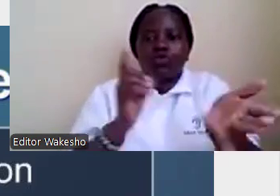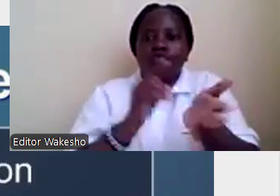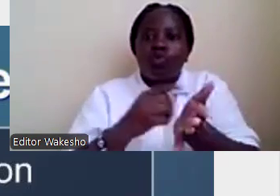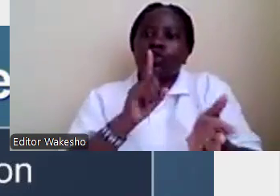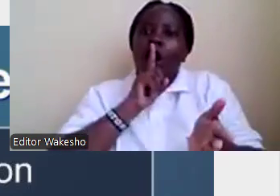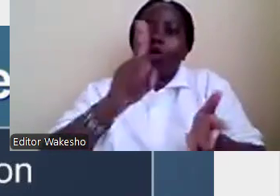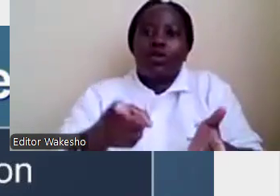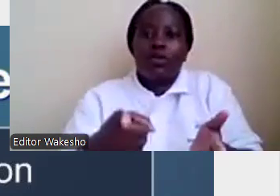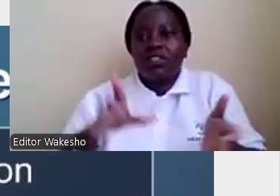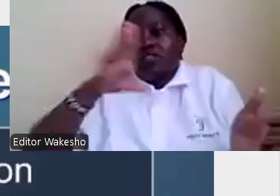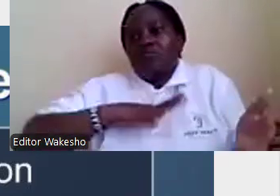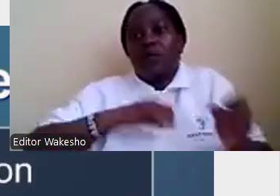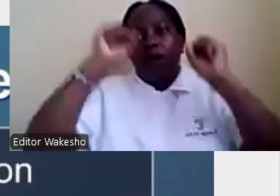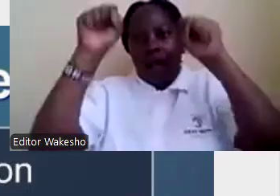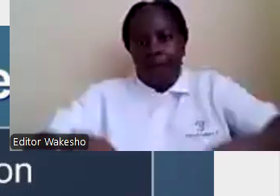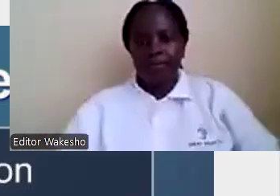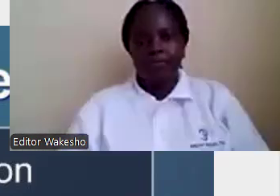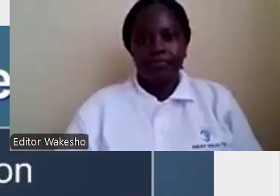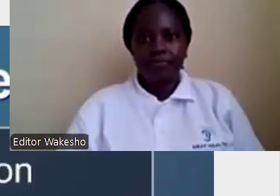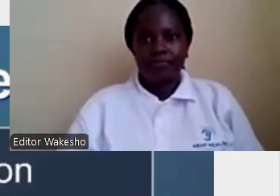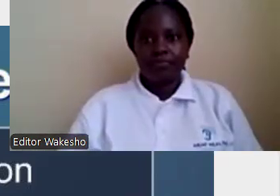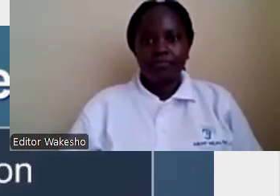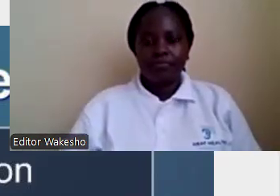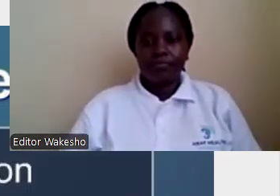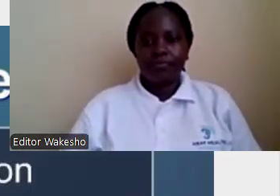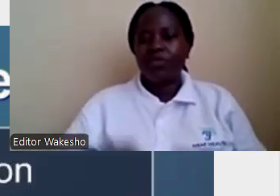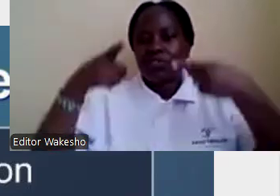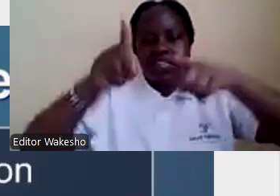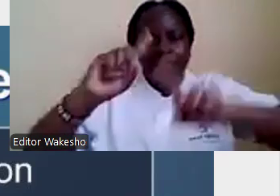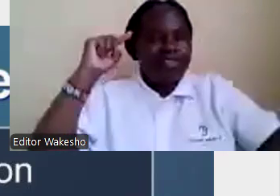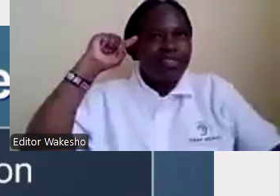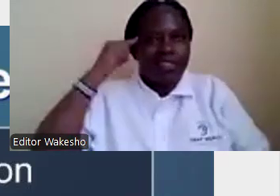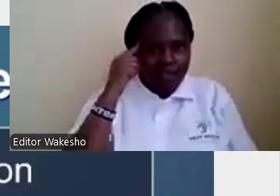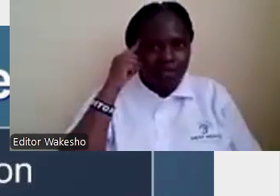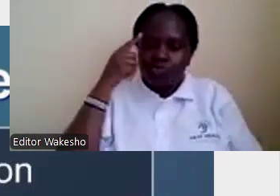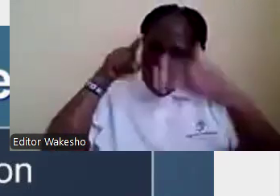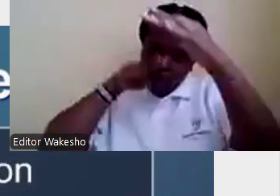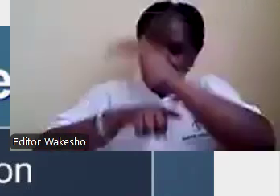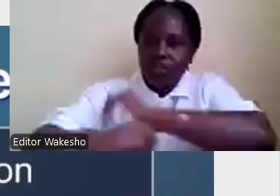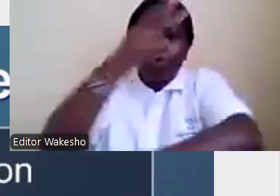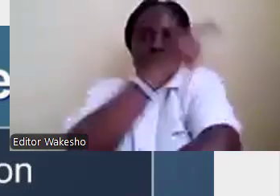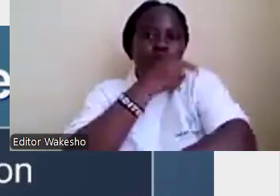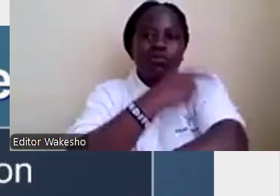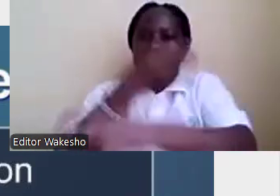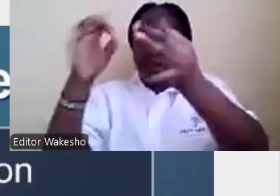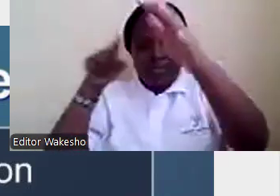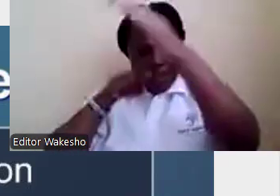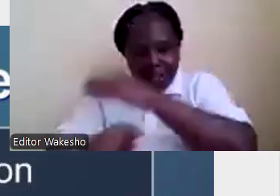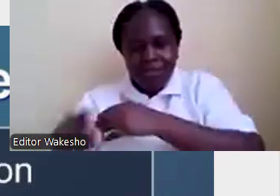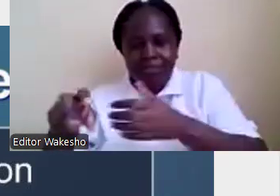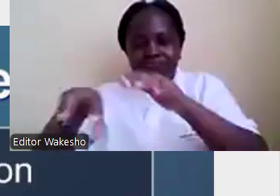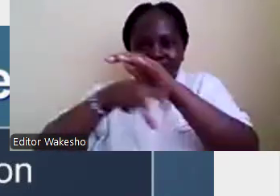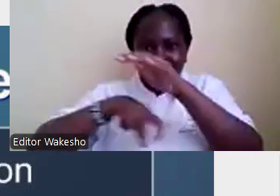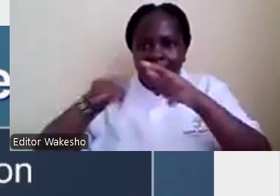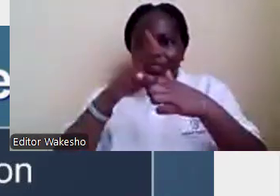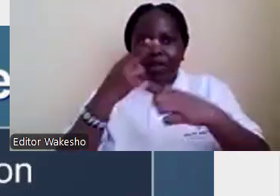glucose liquid beforehand. It's just, someone who walks into a facility and we're just screening them. Then we